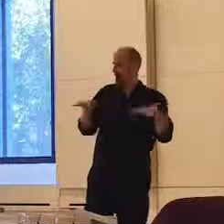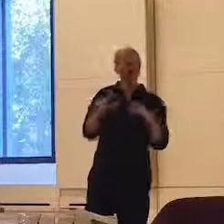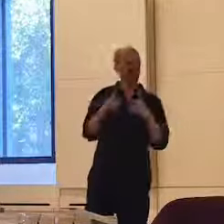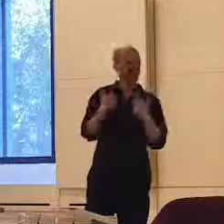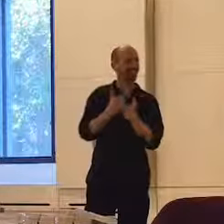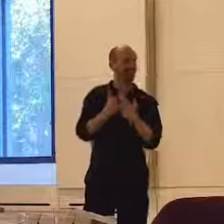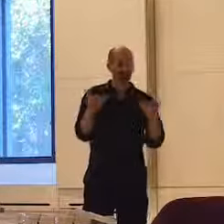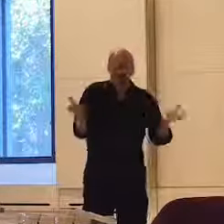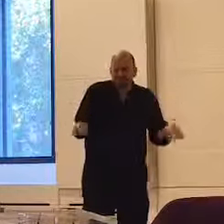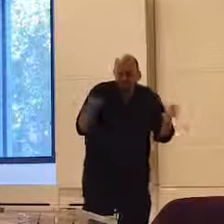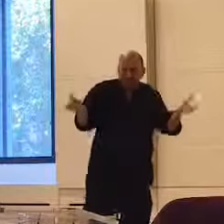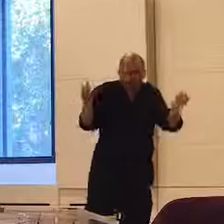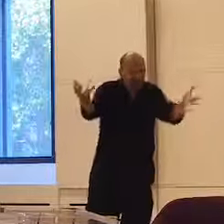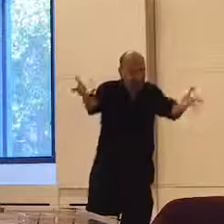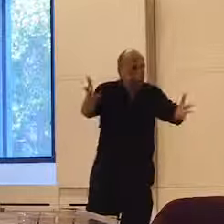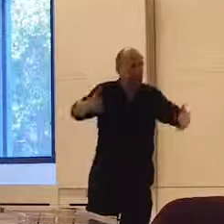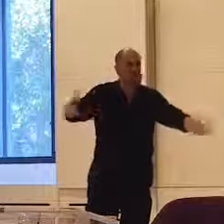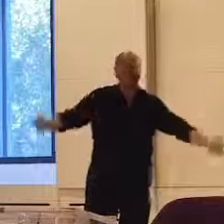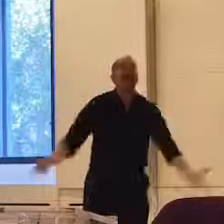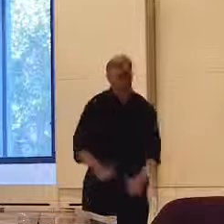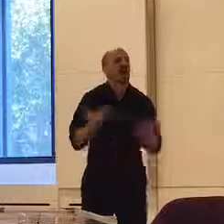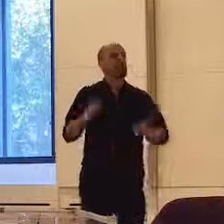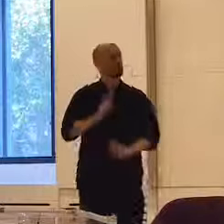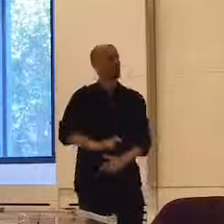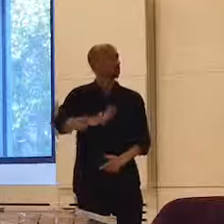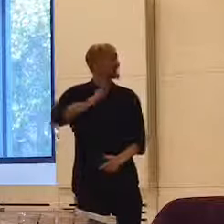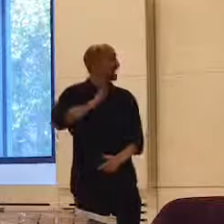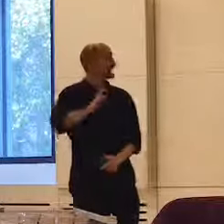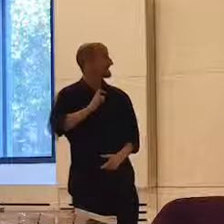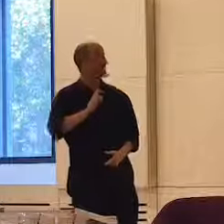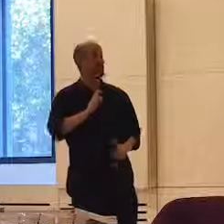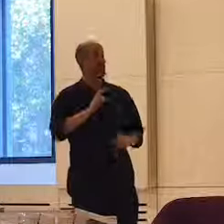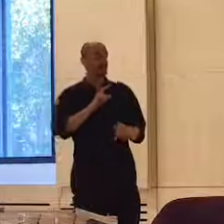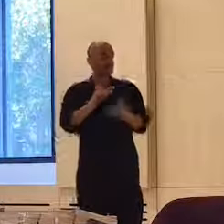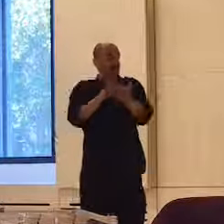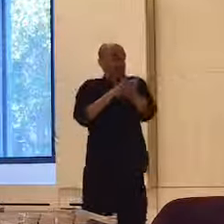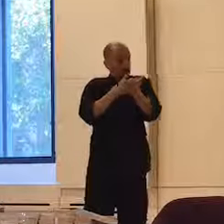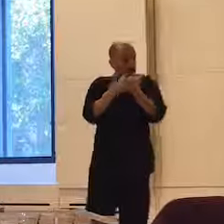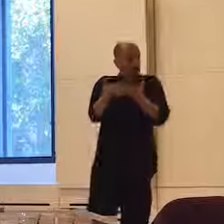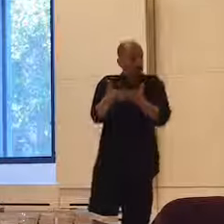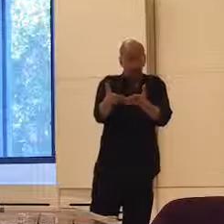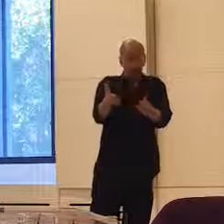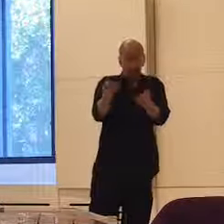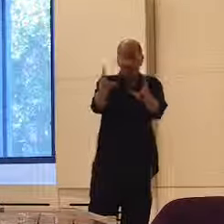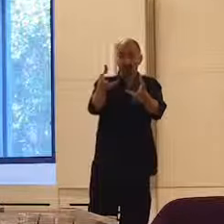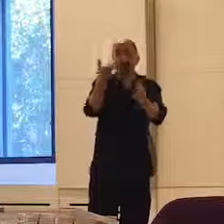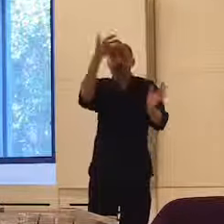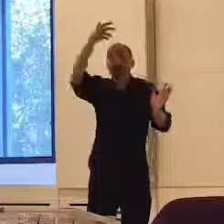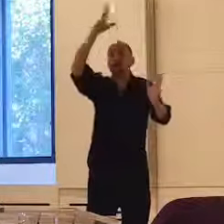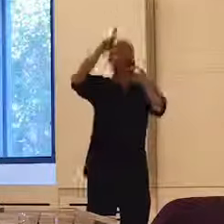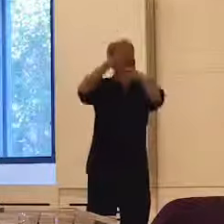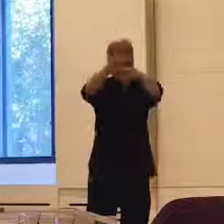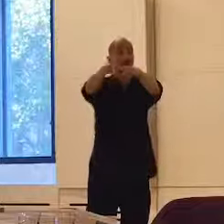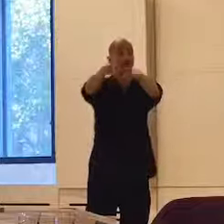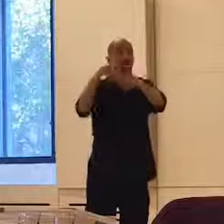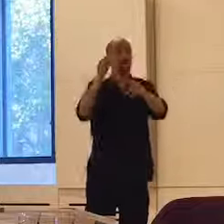express yourself through miming and play acting. You just have to have the confidence. The grammar, maybe you